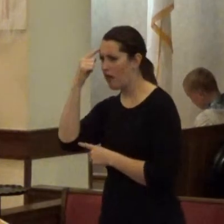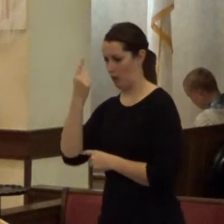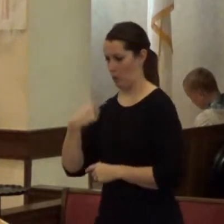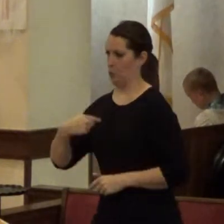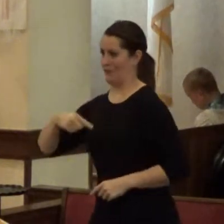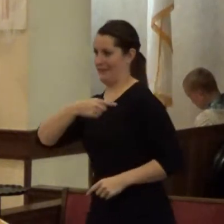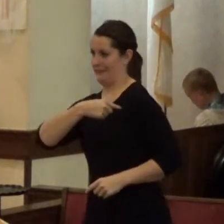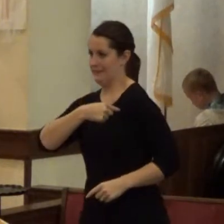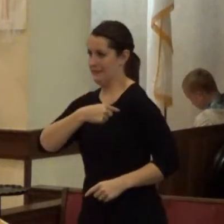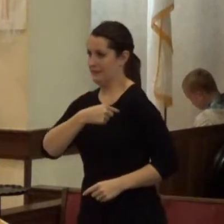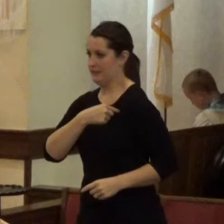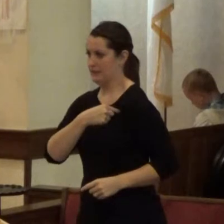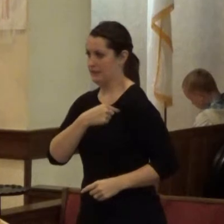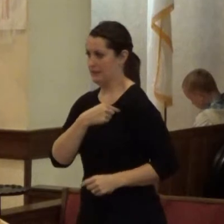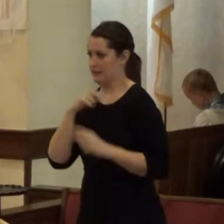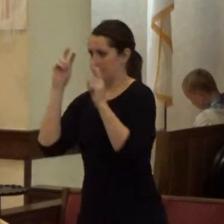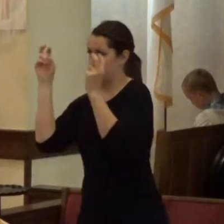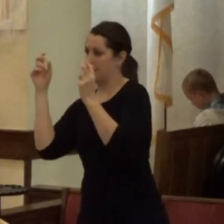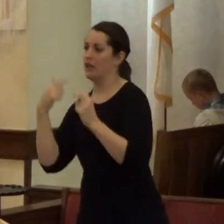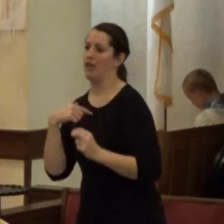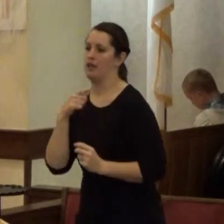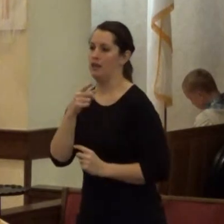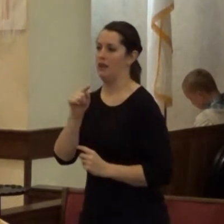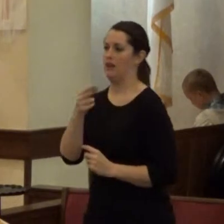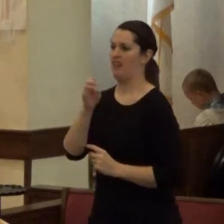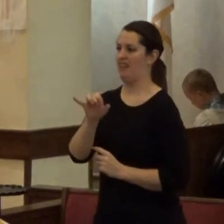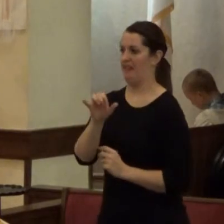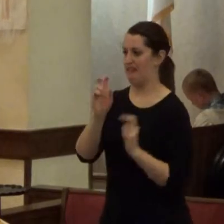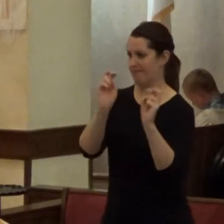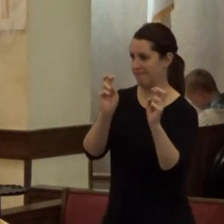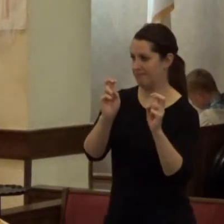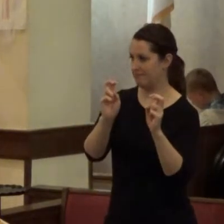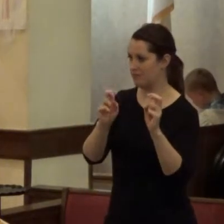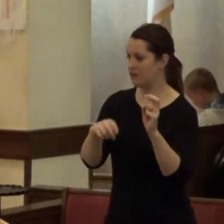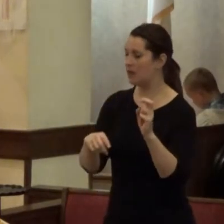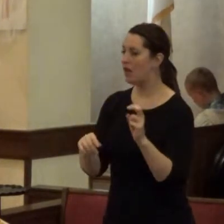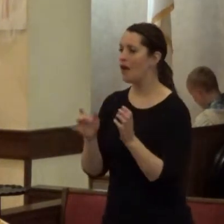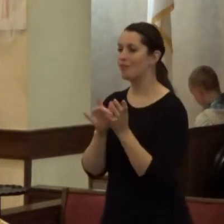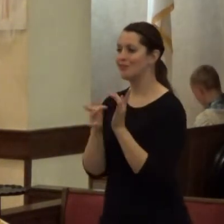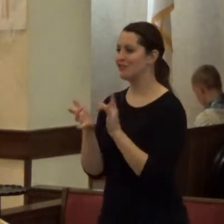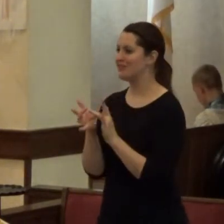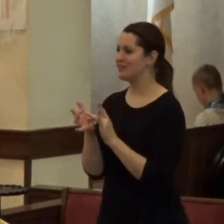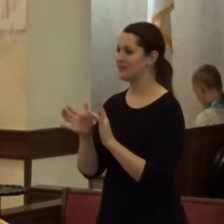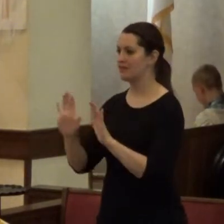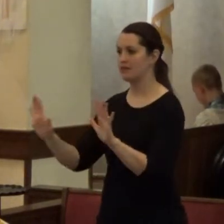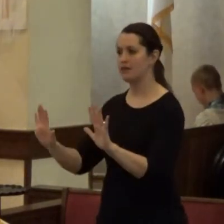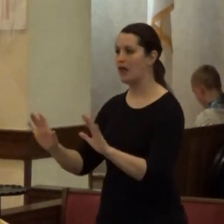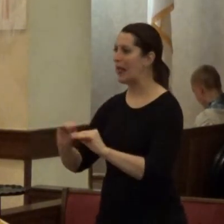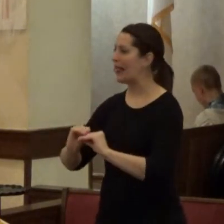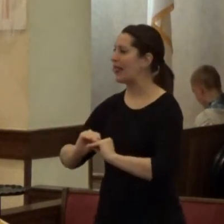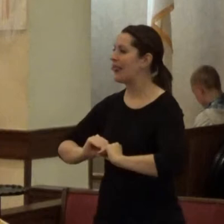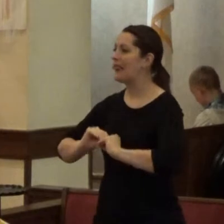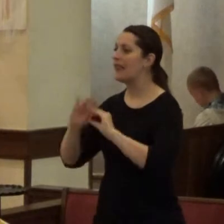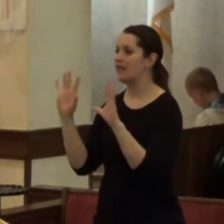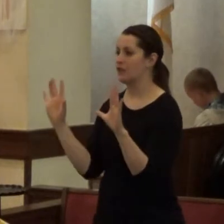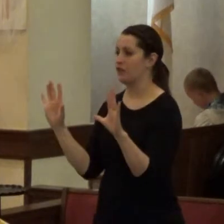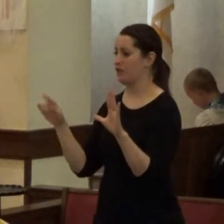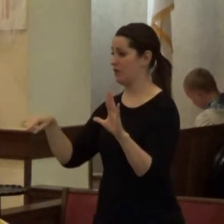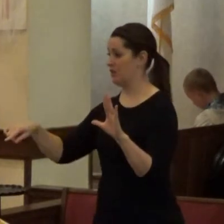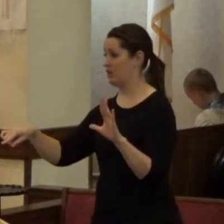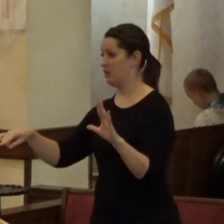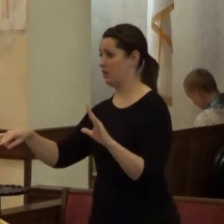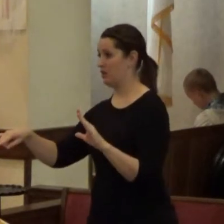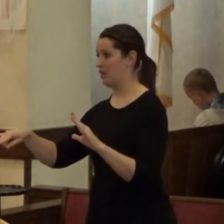we and of the they. But Jesus makes it very clear in the parable that the tenants were